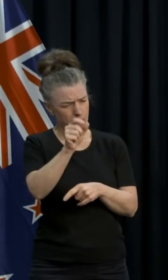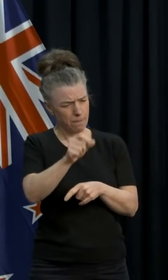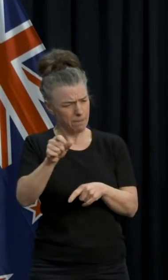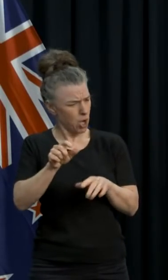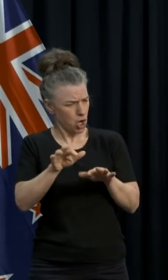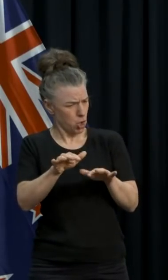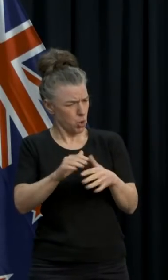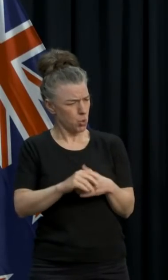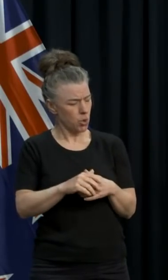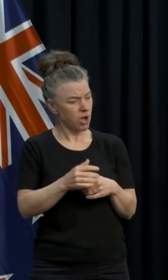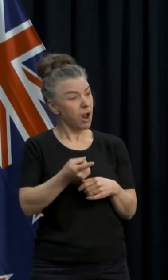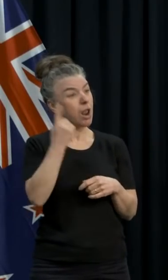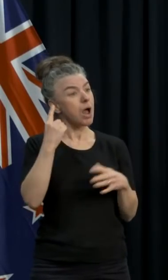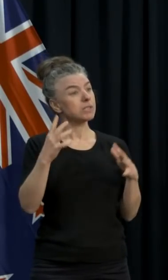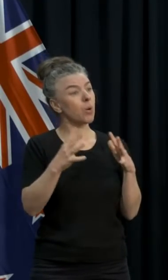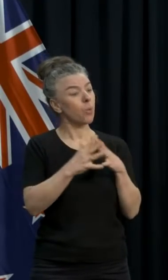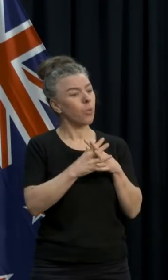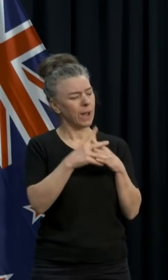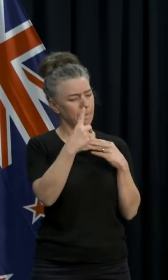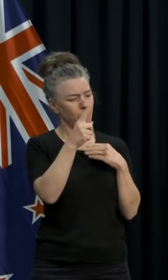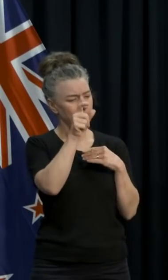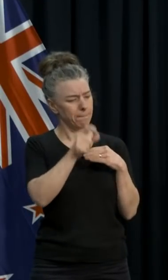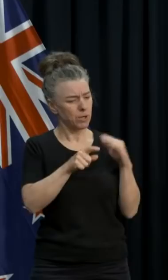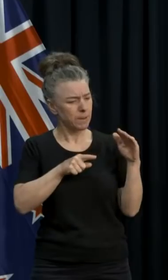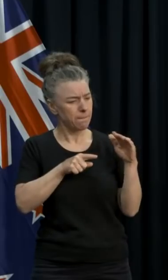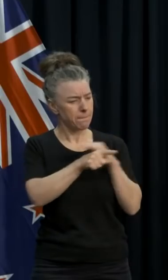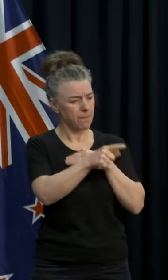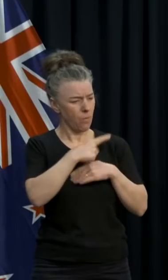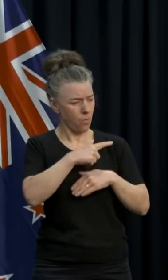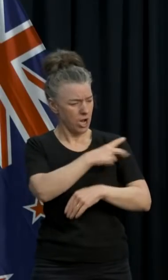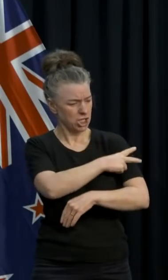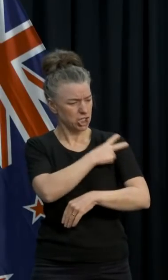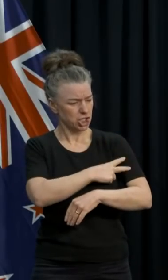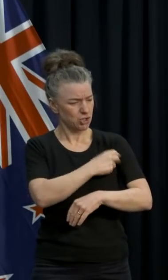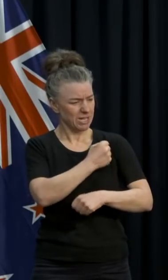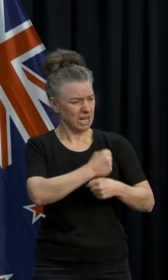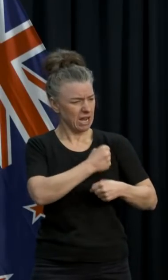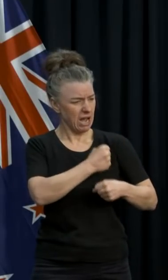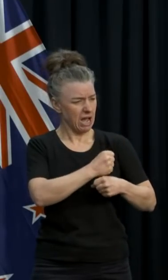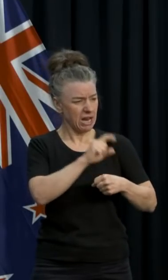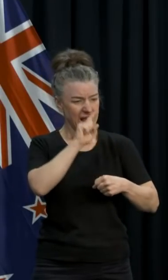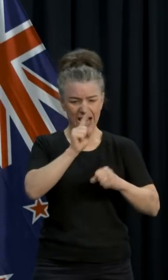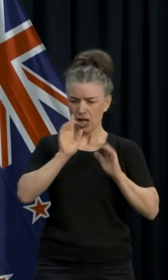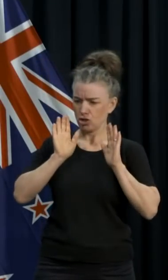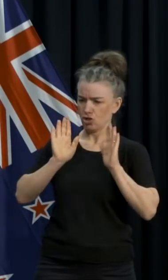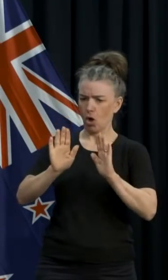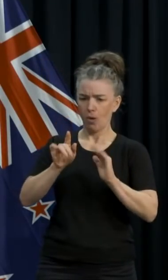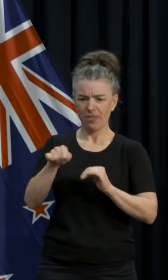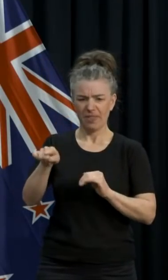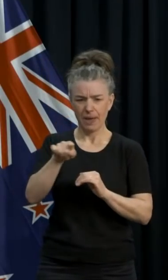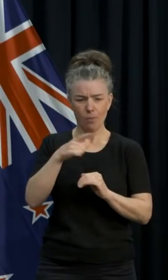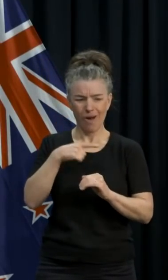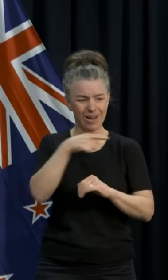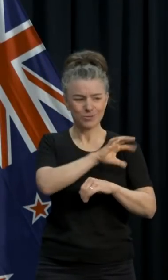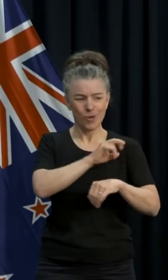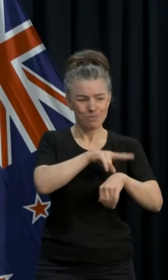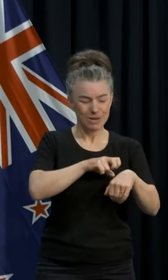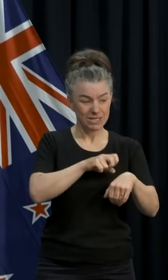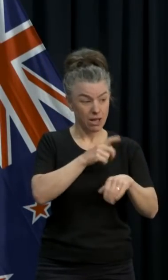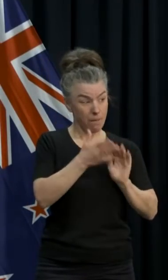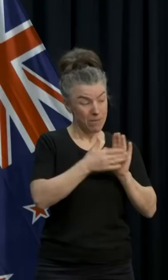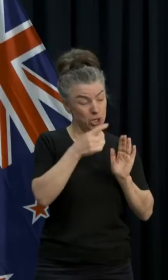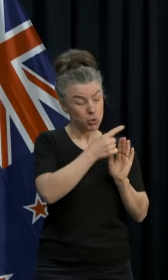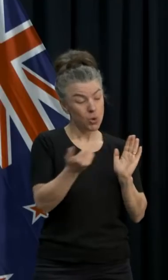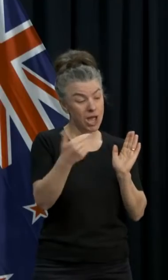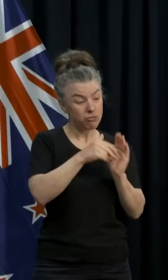was you had someone escape because you had a security guard who couldn't, stop them from leaving. Is it more police or is it security guards that don't have